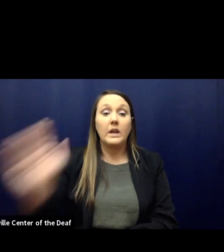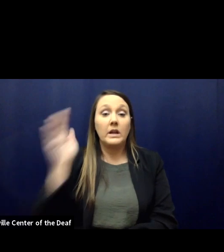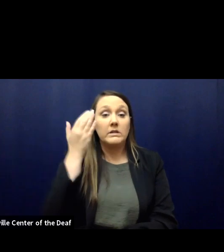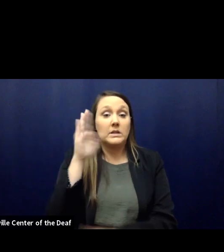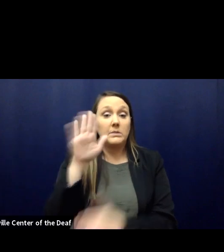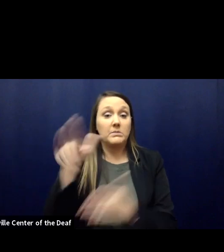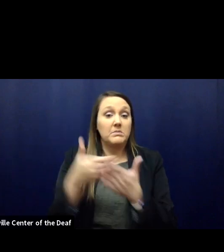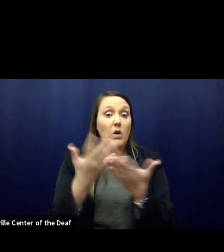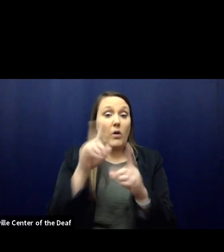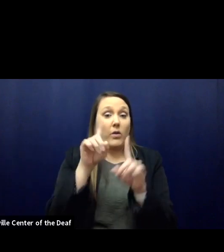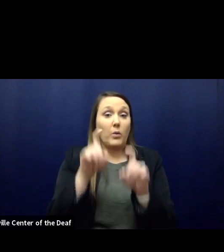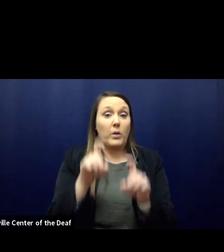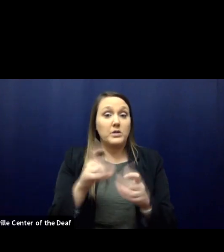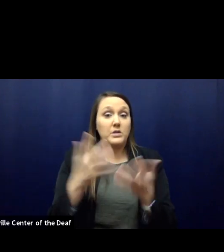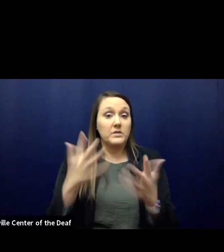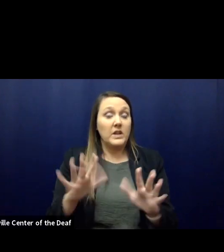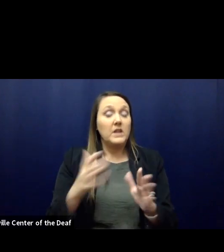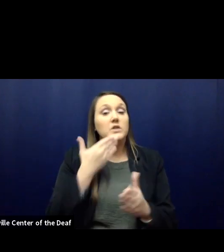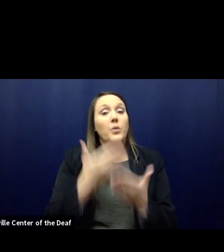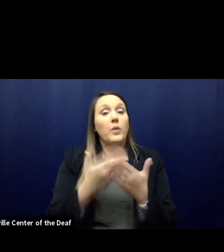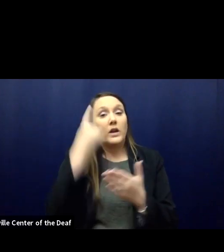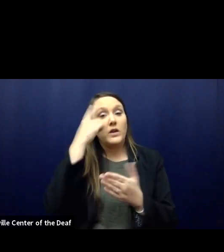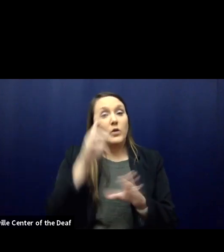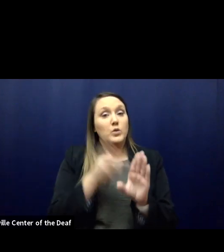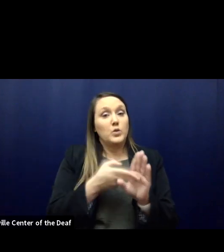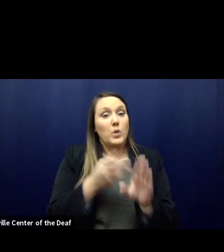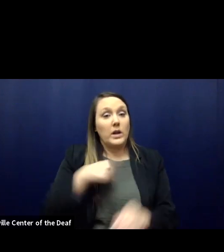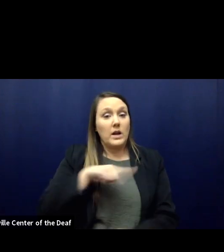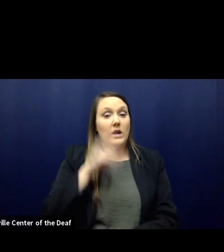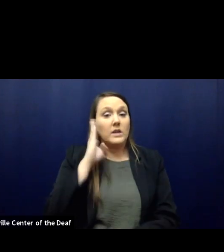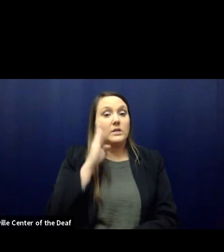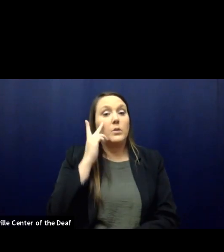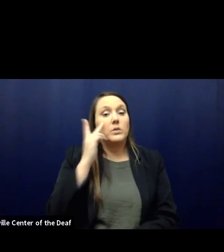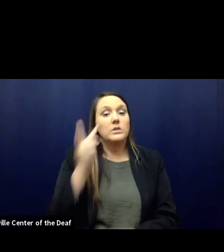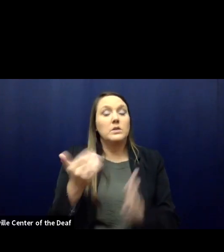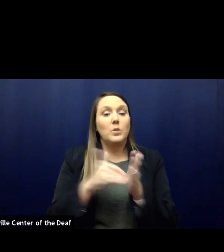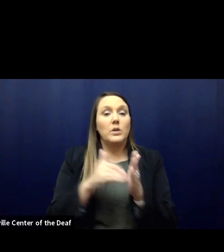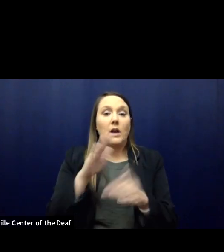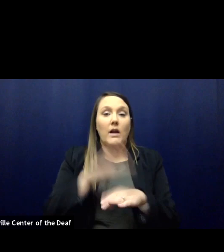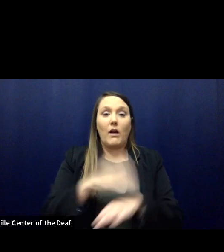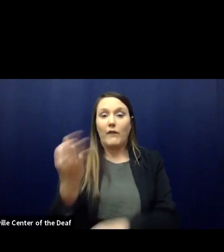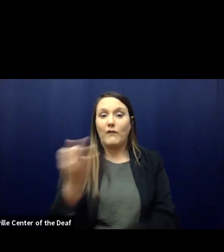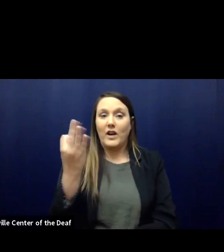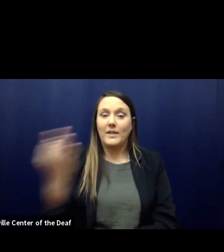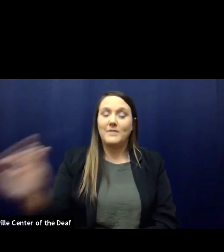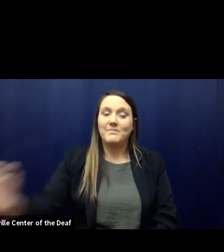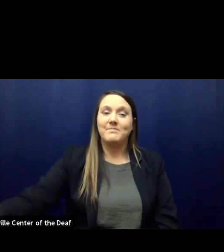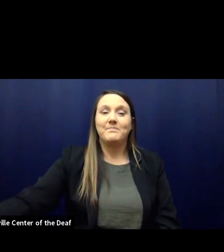questions for today. So thank you for joining us, and we'll see you again on Friday.